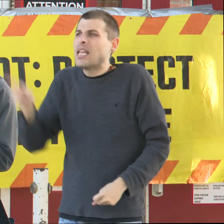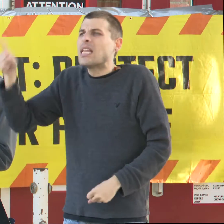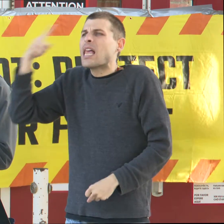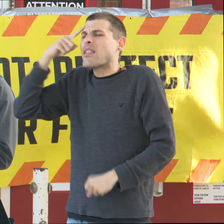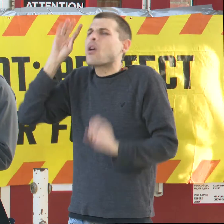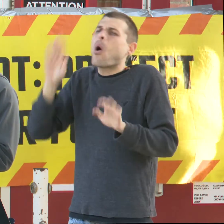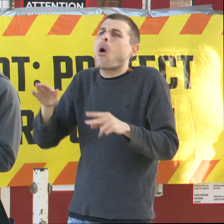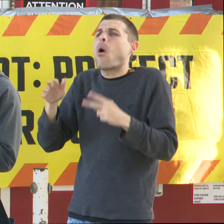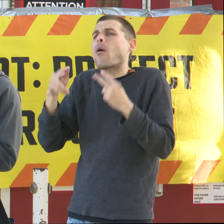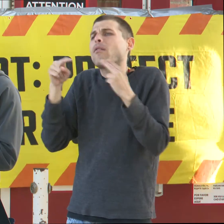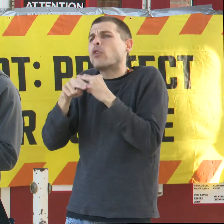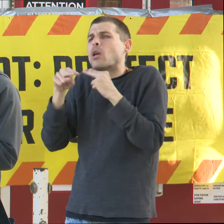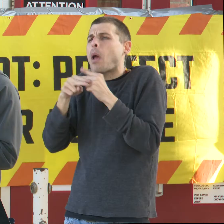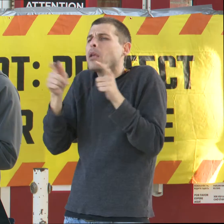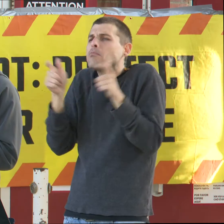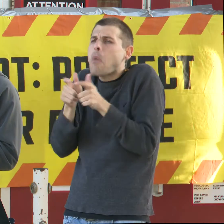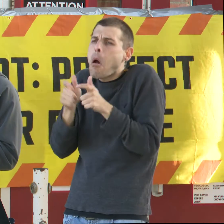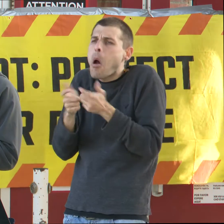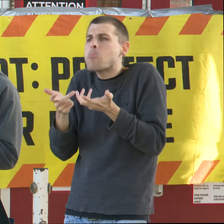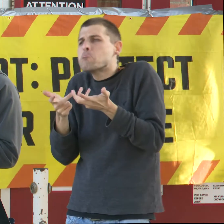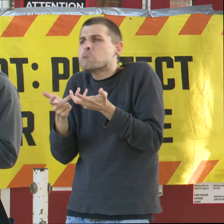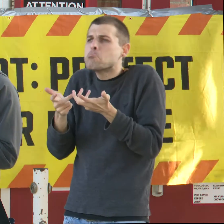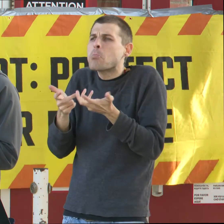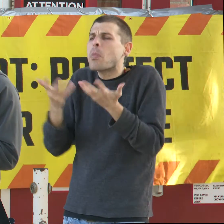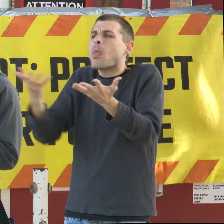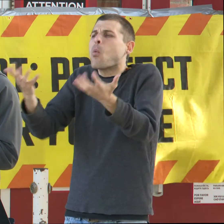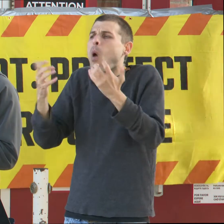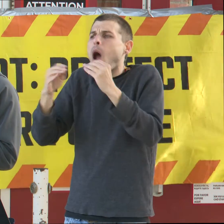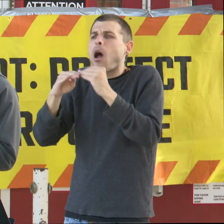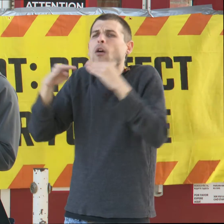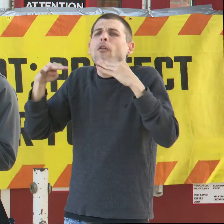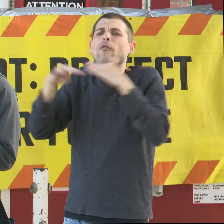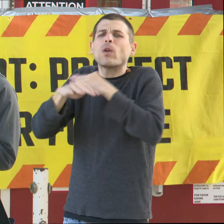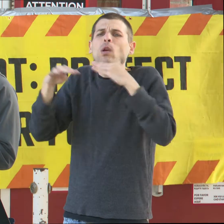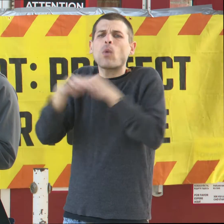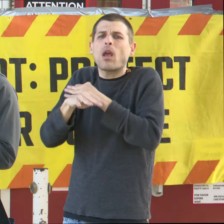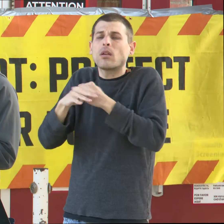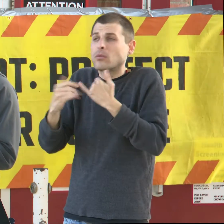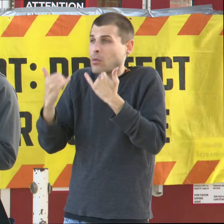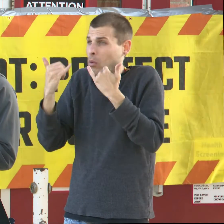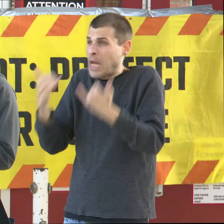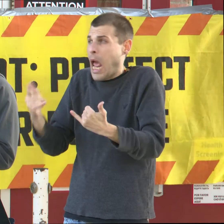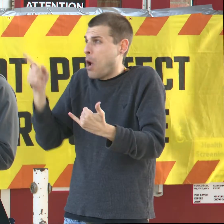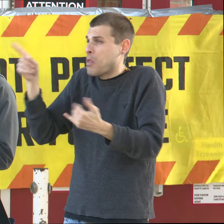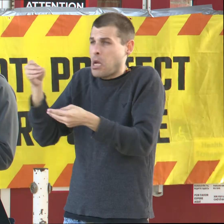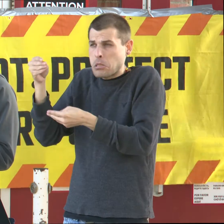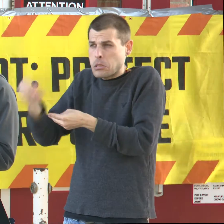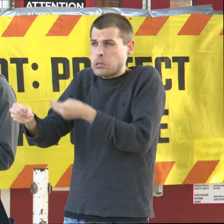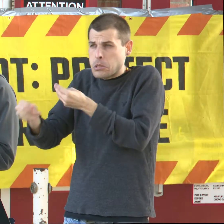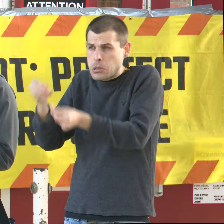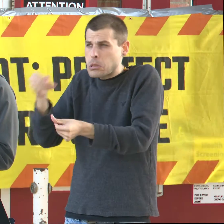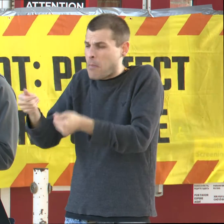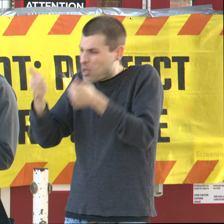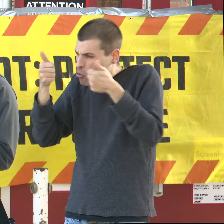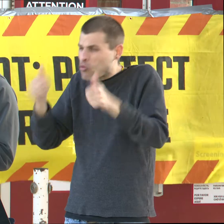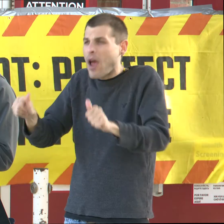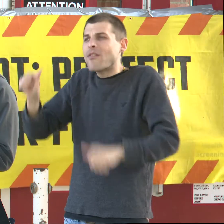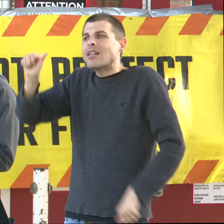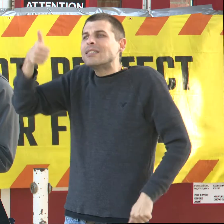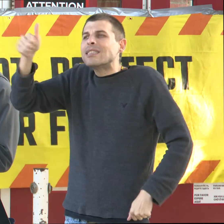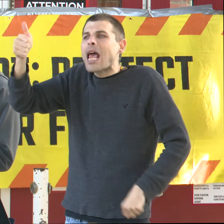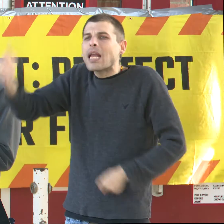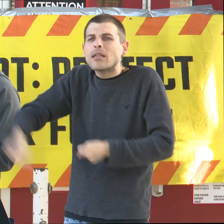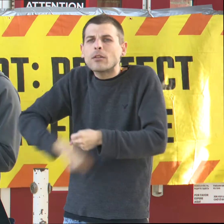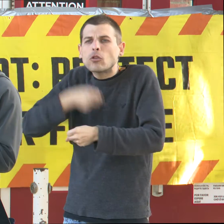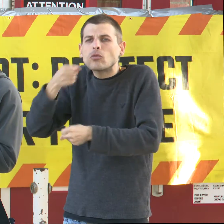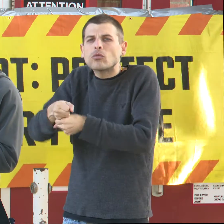highway is too narrow. They came to us with a wider highway, and they've been spending close to 10 years trying to dress it up in a way that